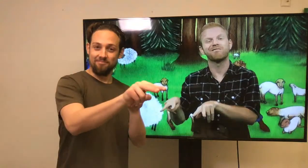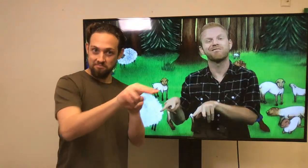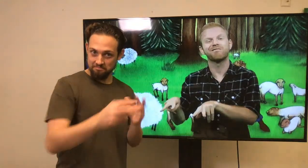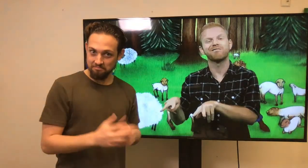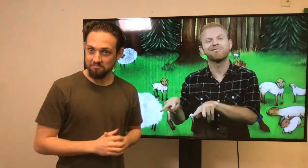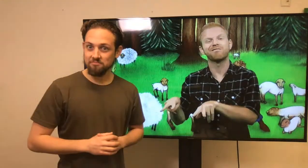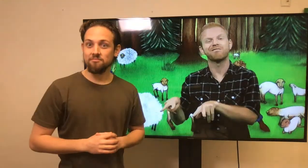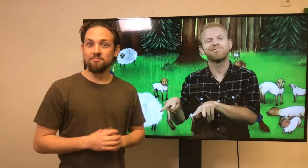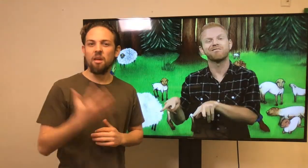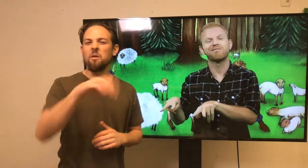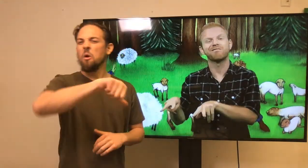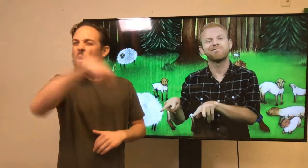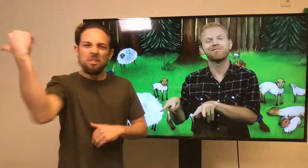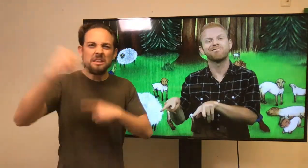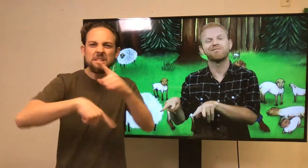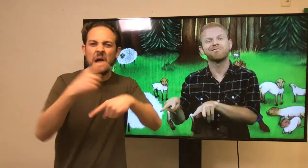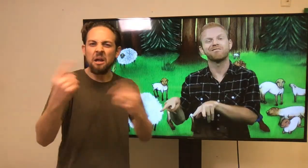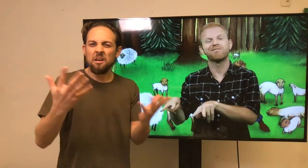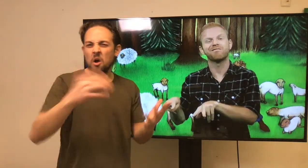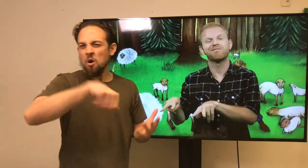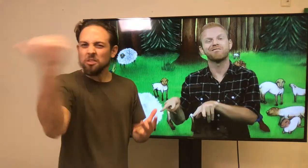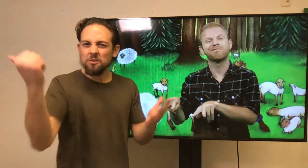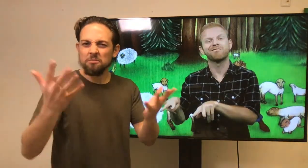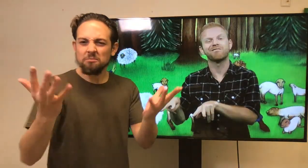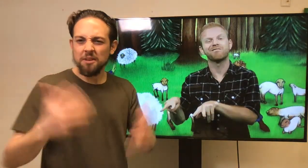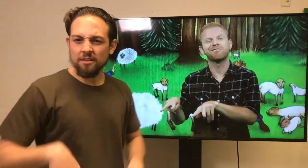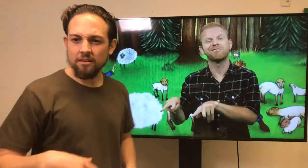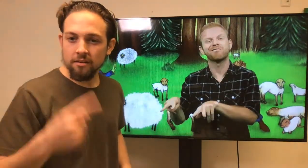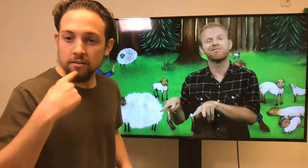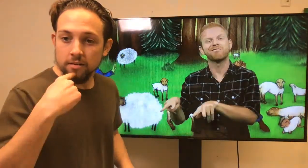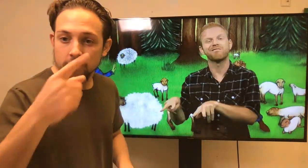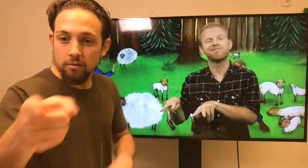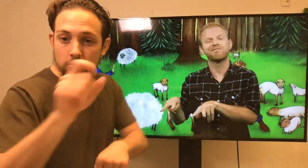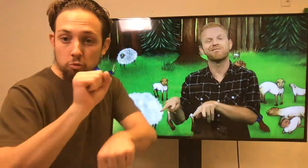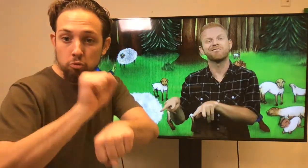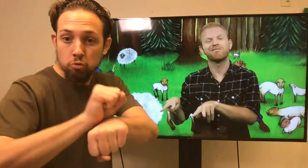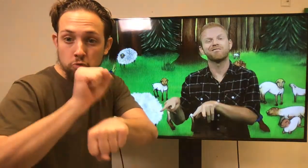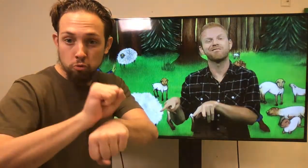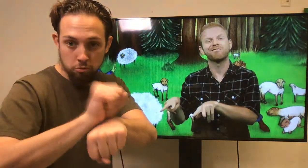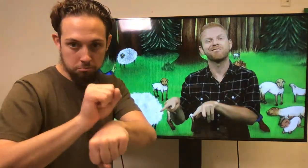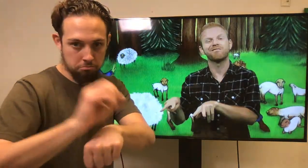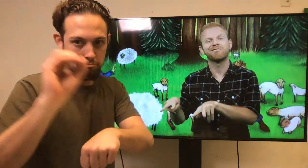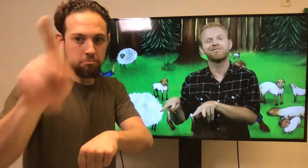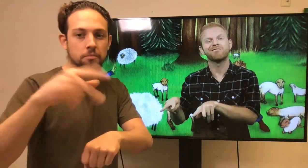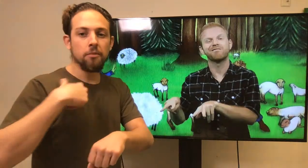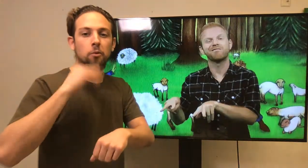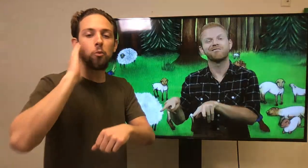watch it all day, or for example, you can sit down, you can sit and then stand up, sit for a short time, or sit all day.